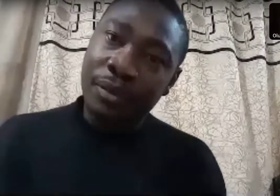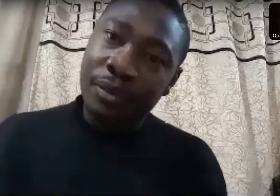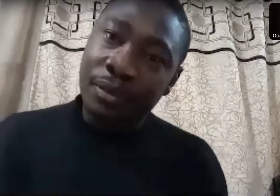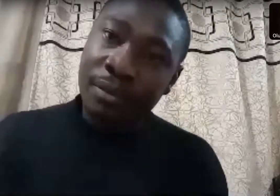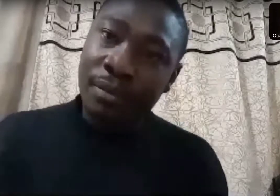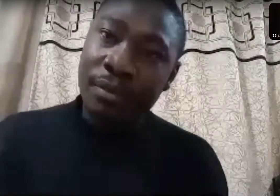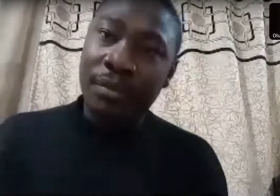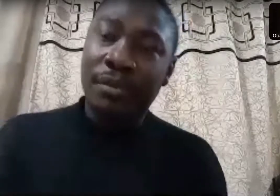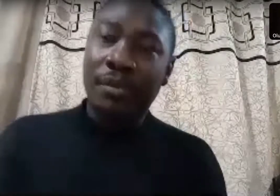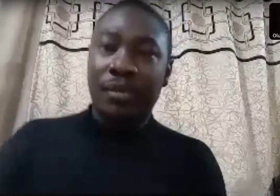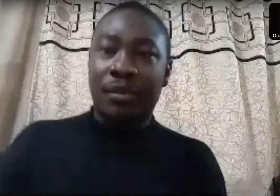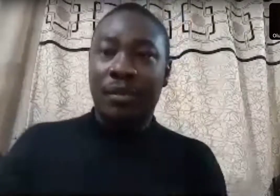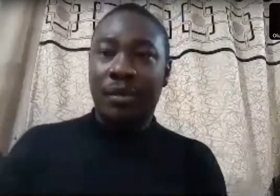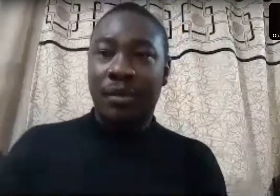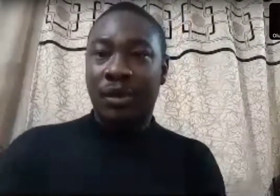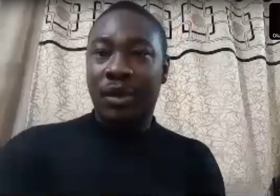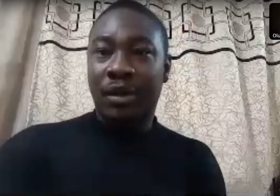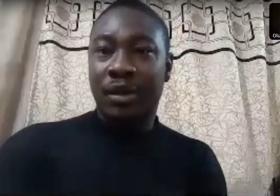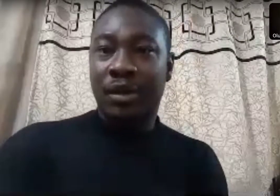Okay. 17.